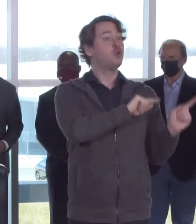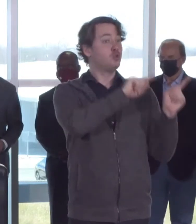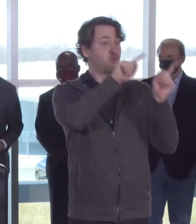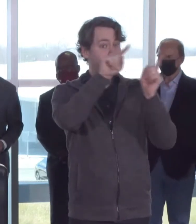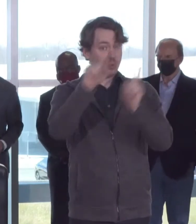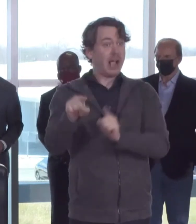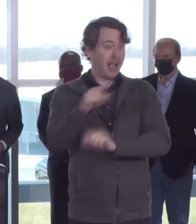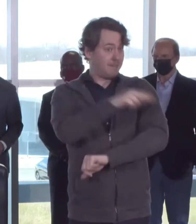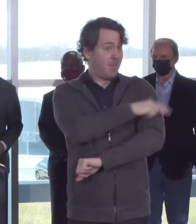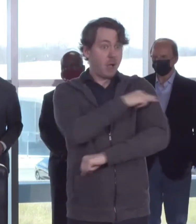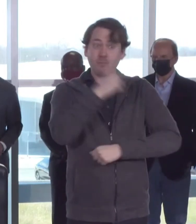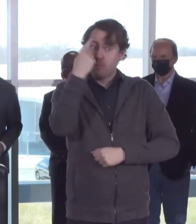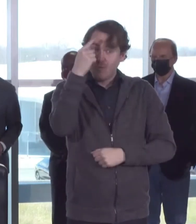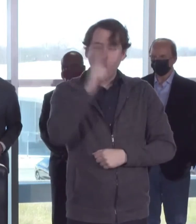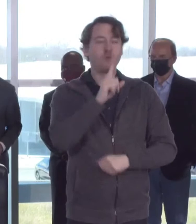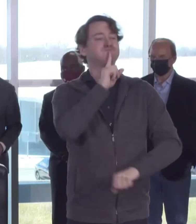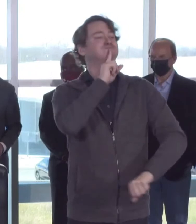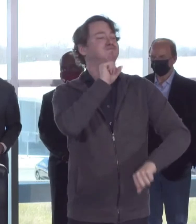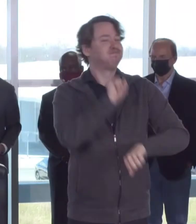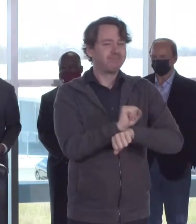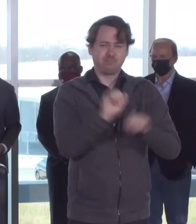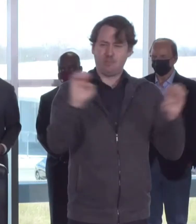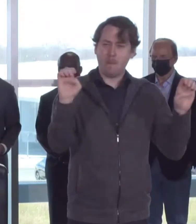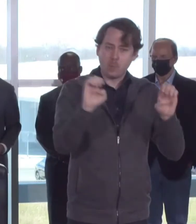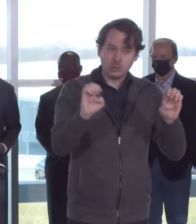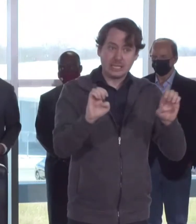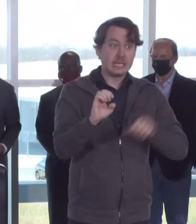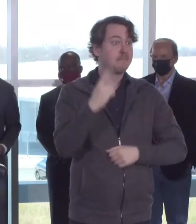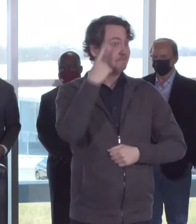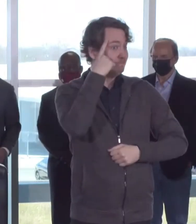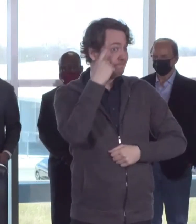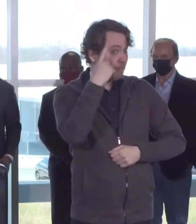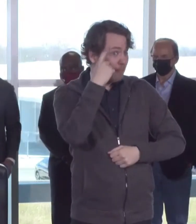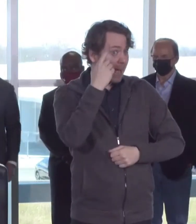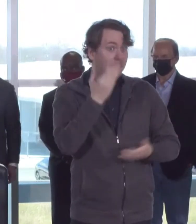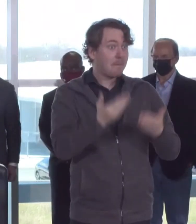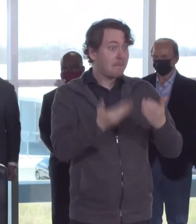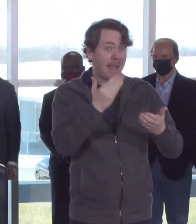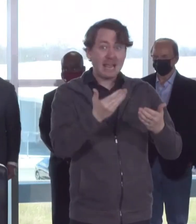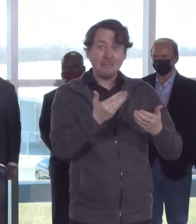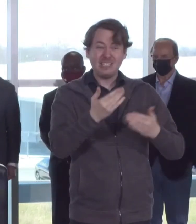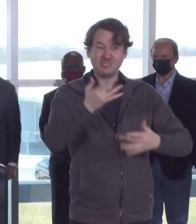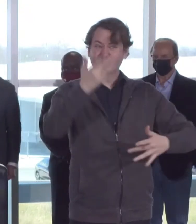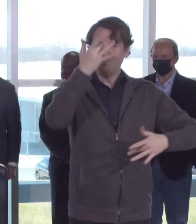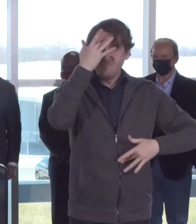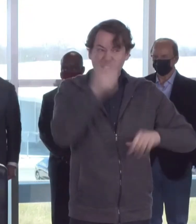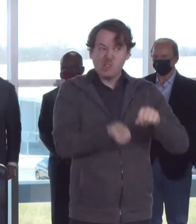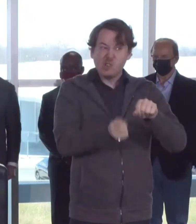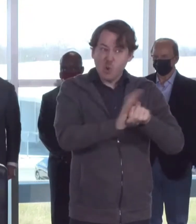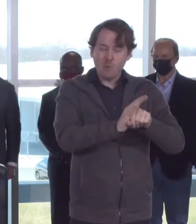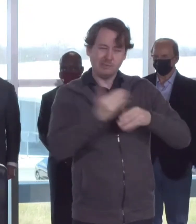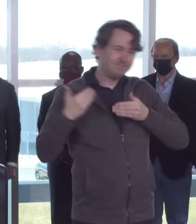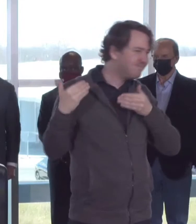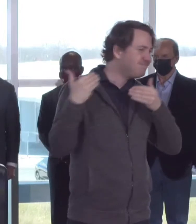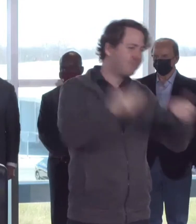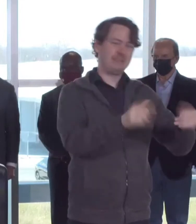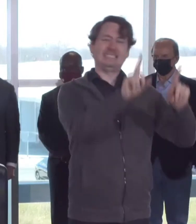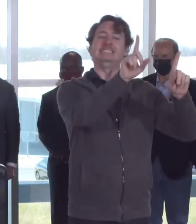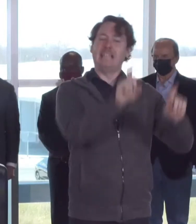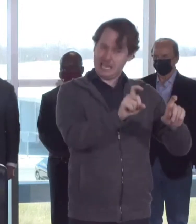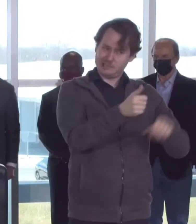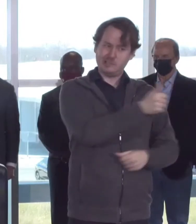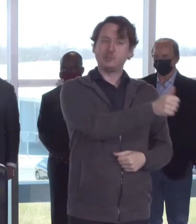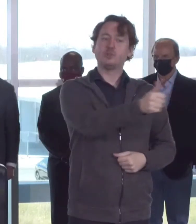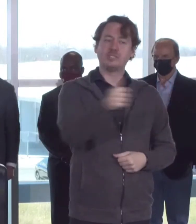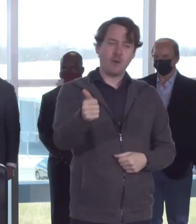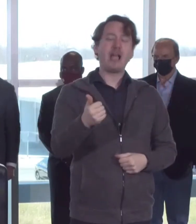have a true emergency. If you have signs and symptoms of COVID, go get tested. Go get tested at any of the sites